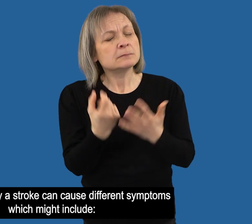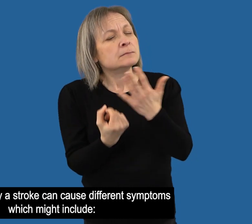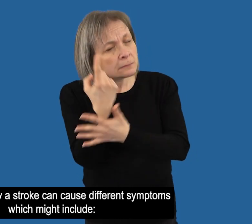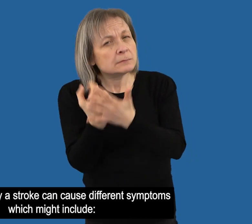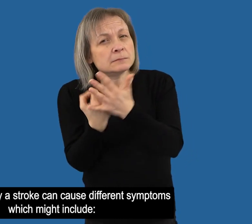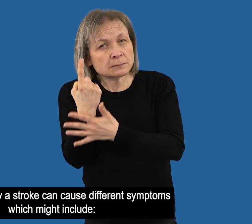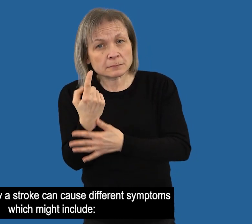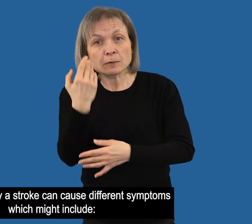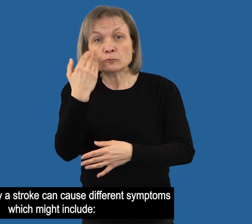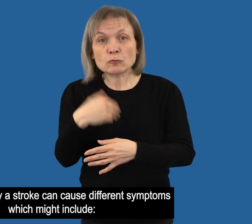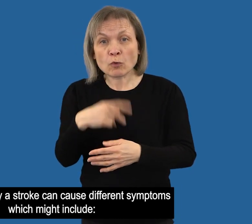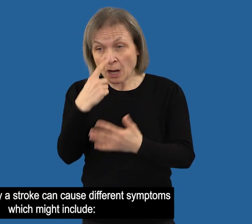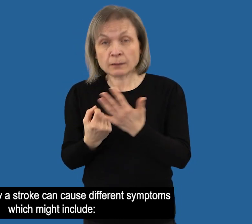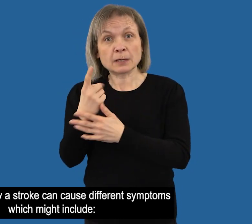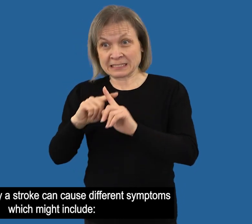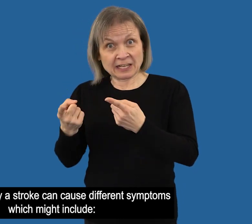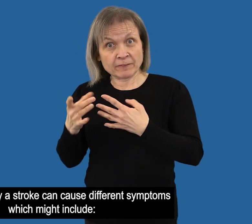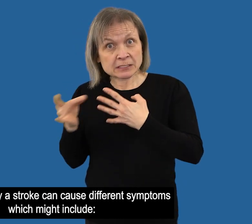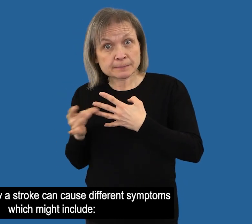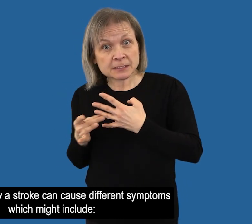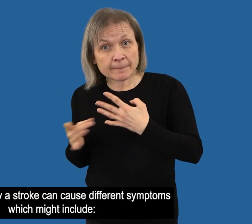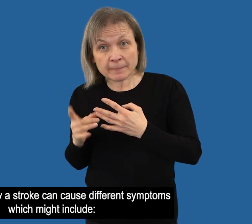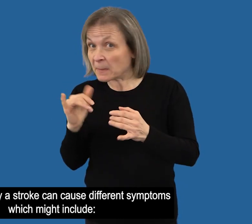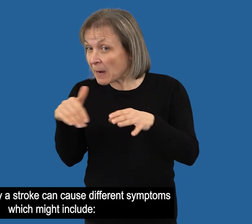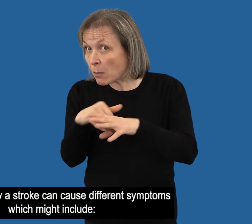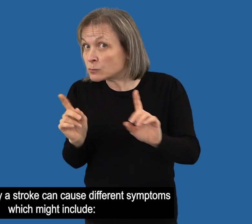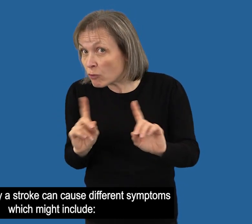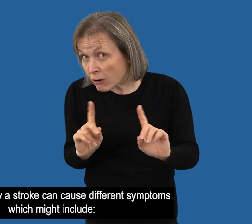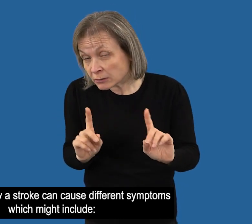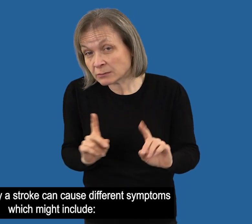But occasionally, a stroke can cause different symptoms, which might include